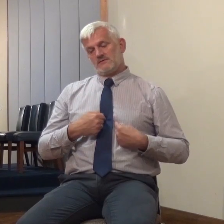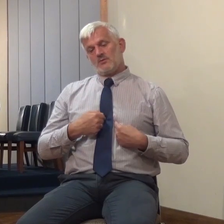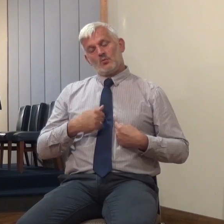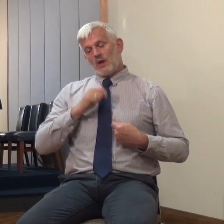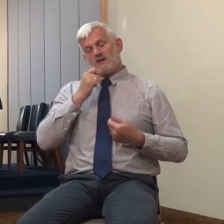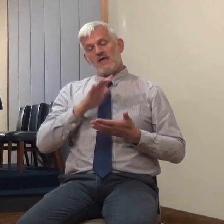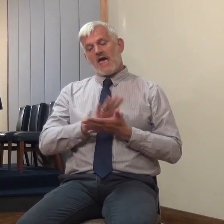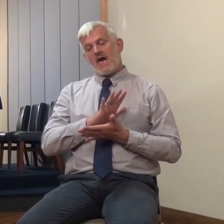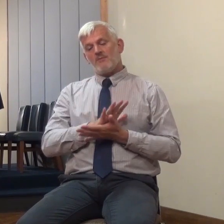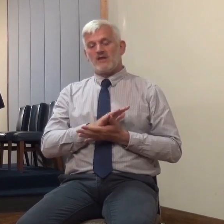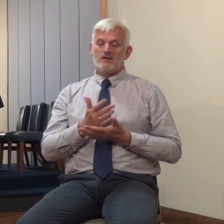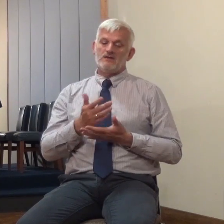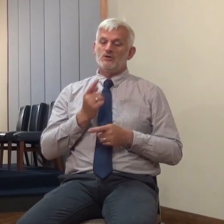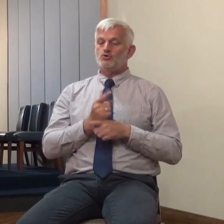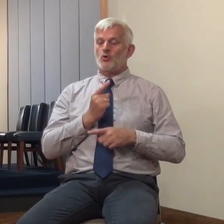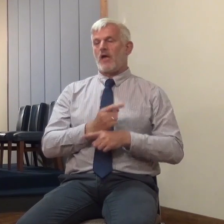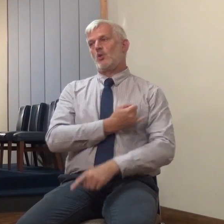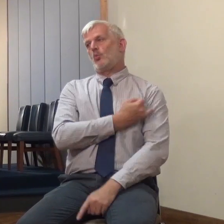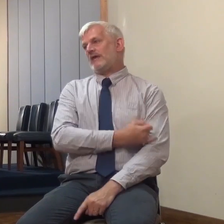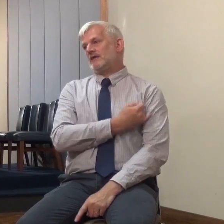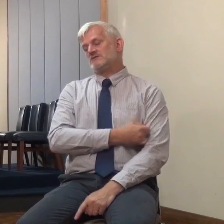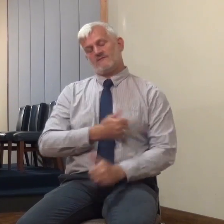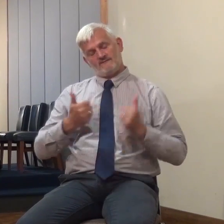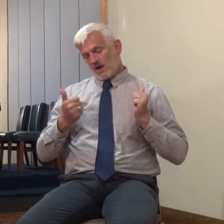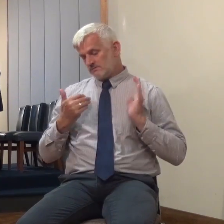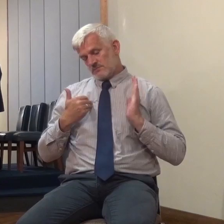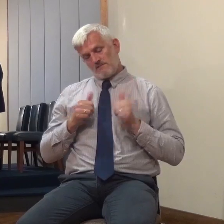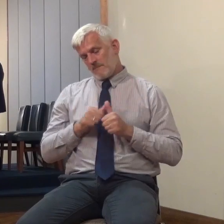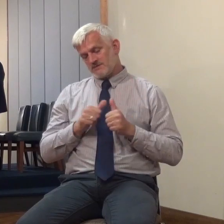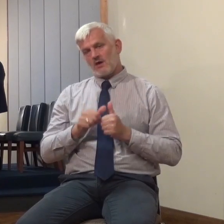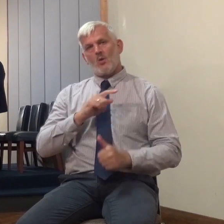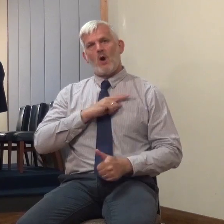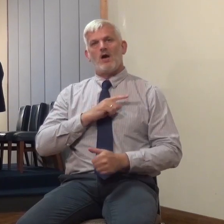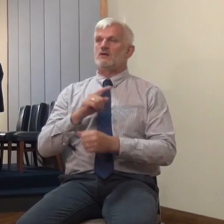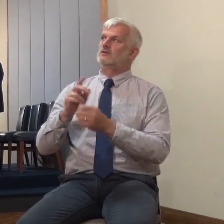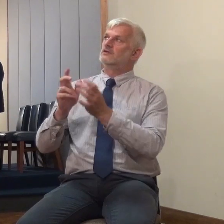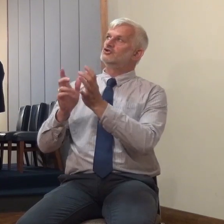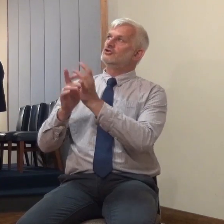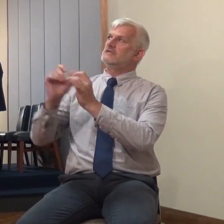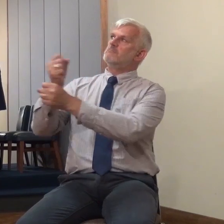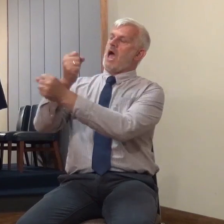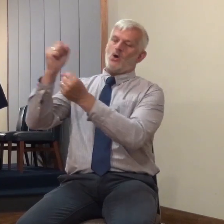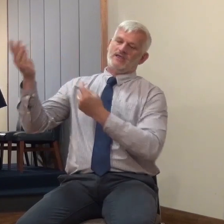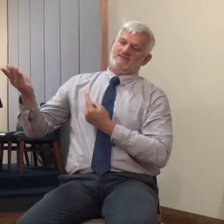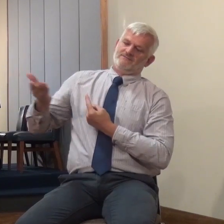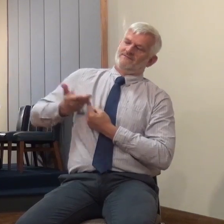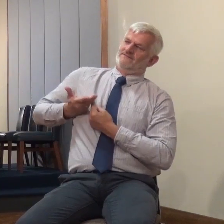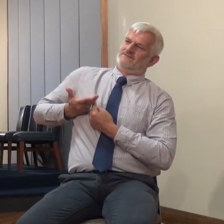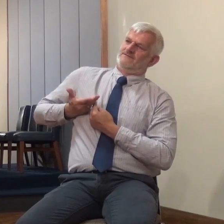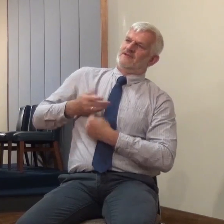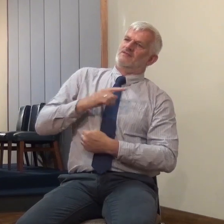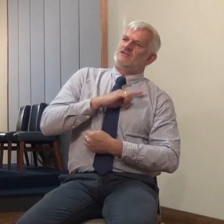my infirmities, that the power of Christ may rest upon me. Therefore, I take pleasure